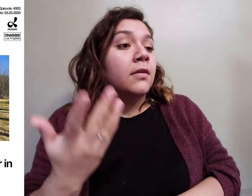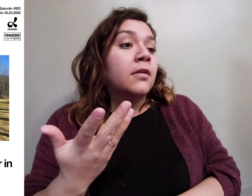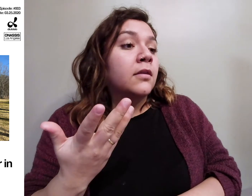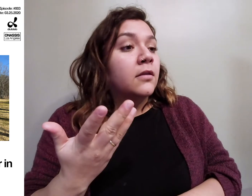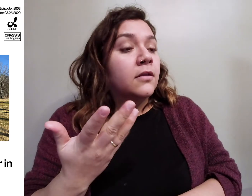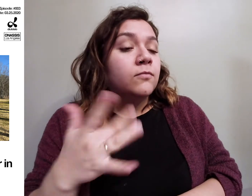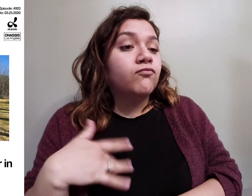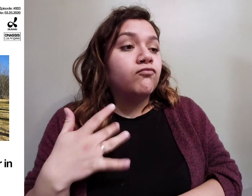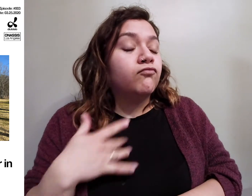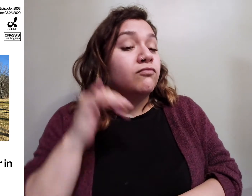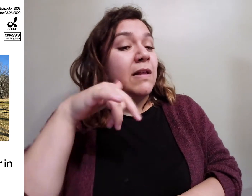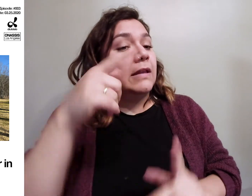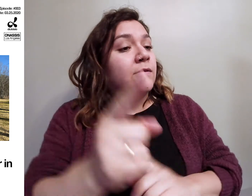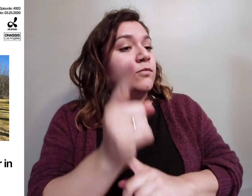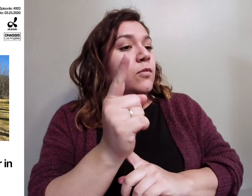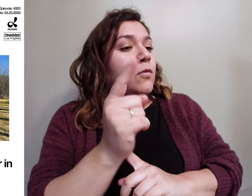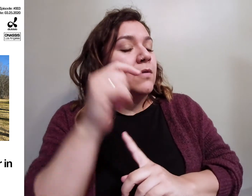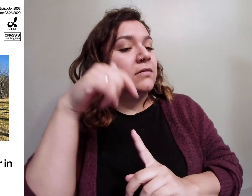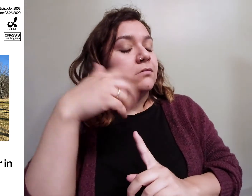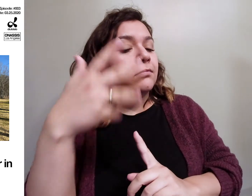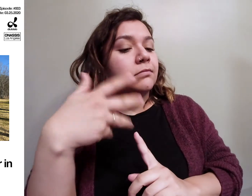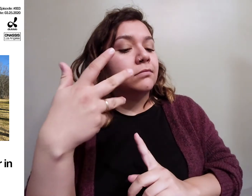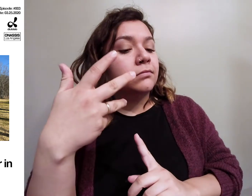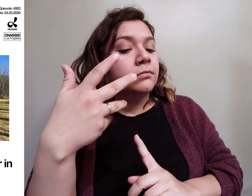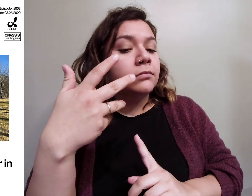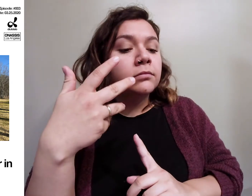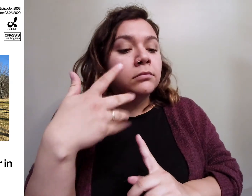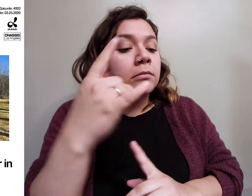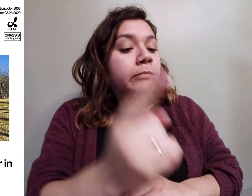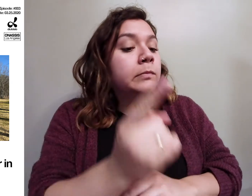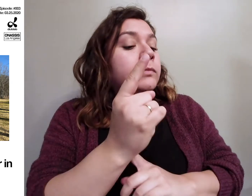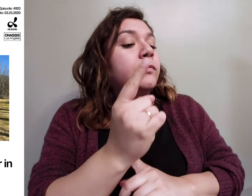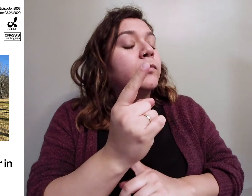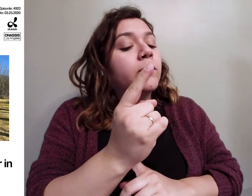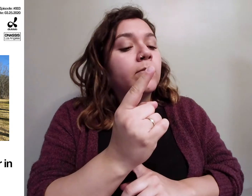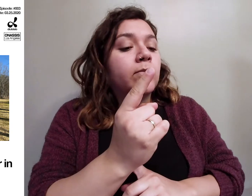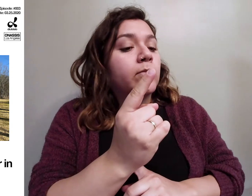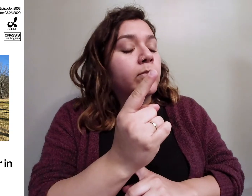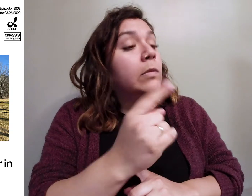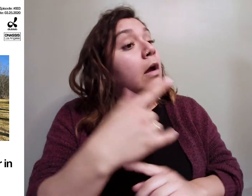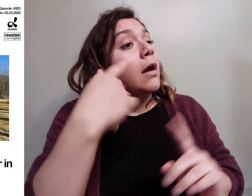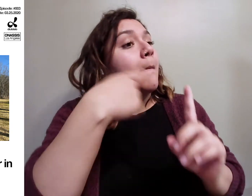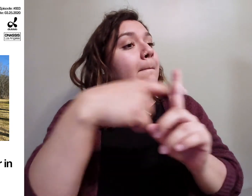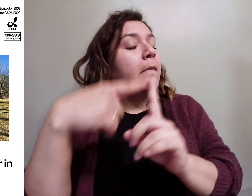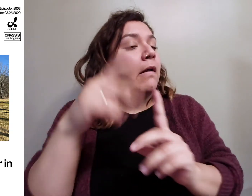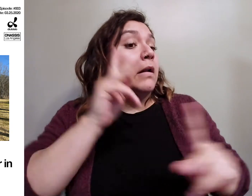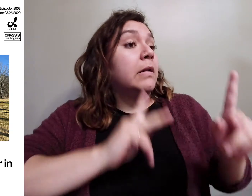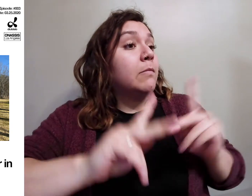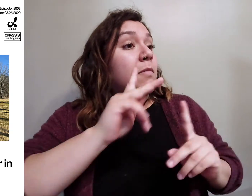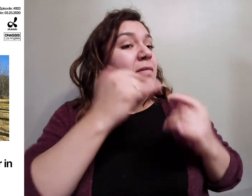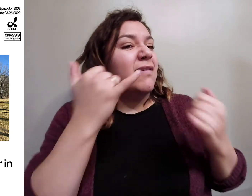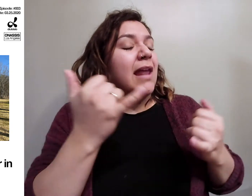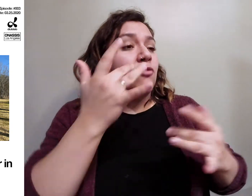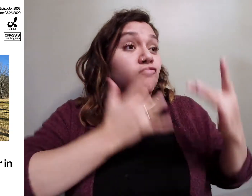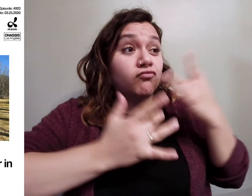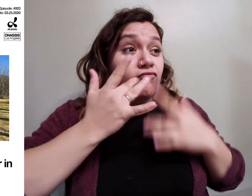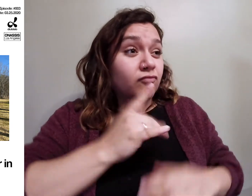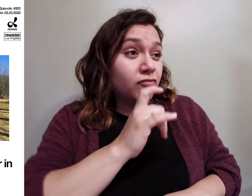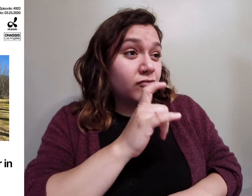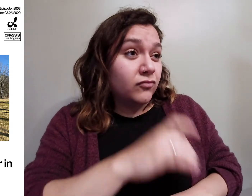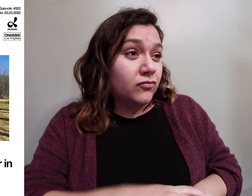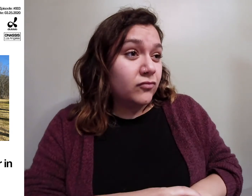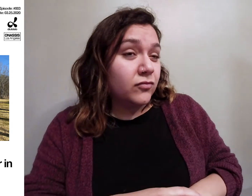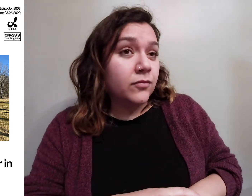that this moment in time is a moment where positive people are few and far